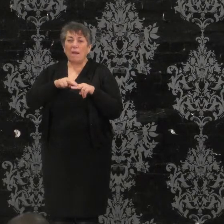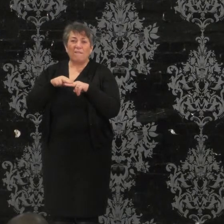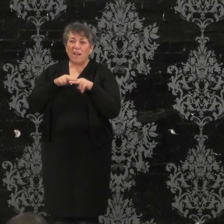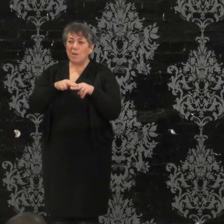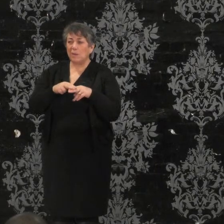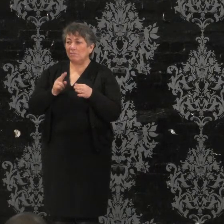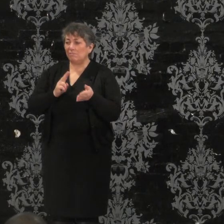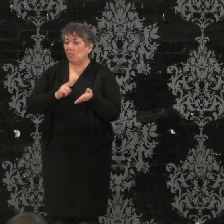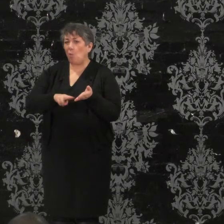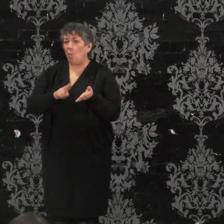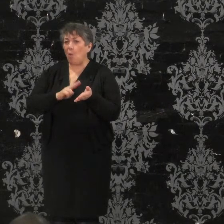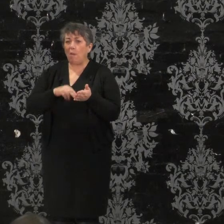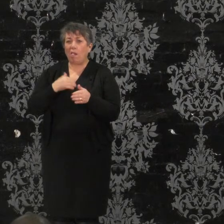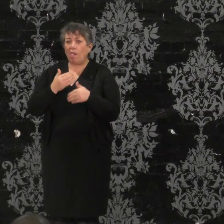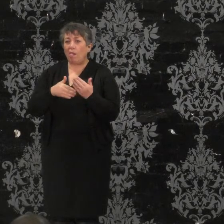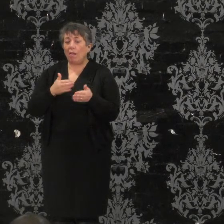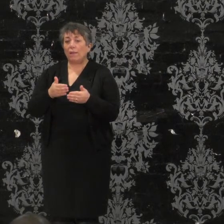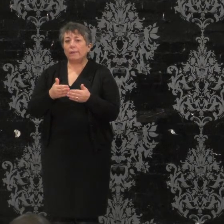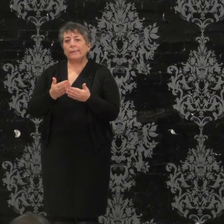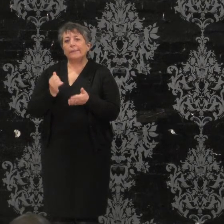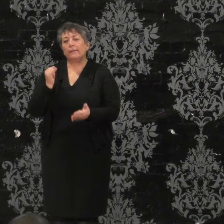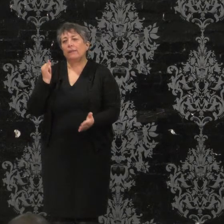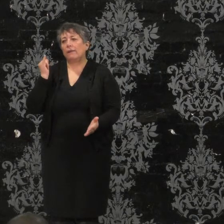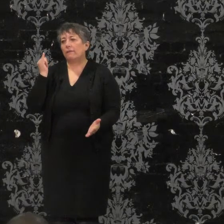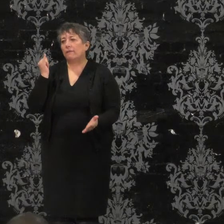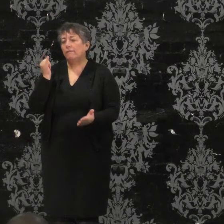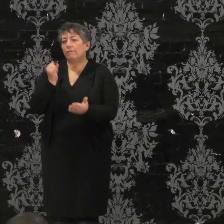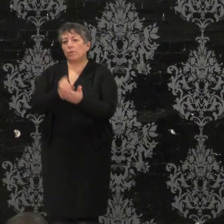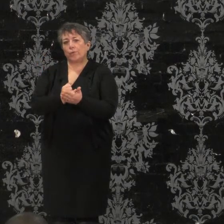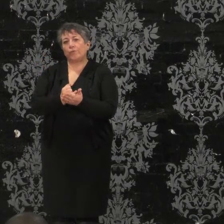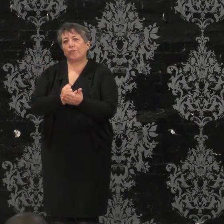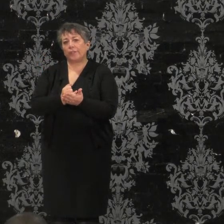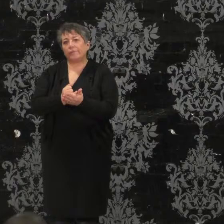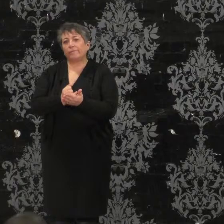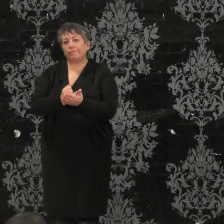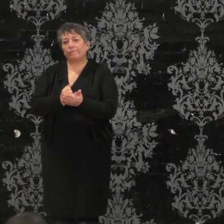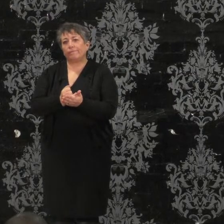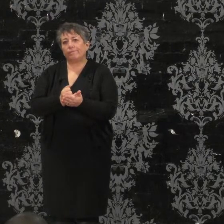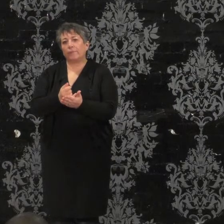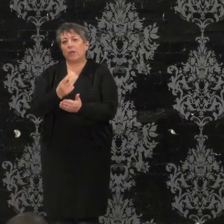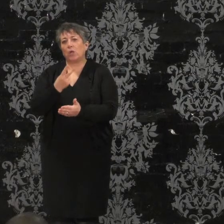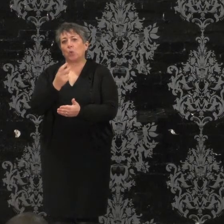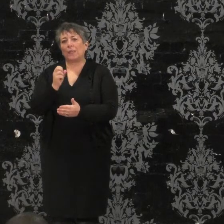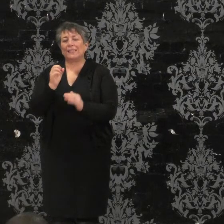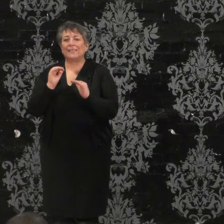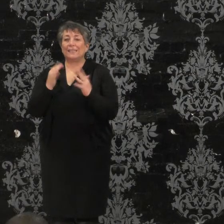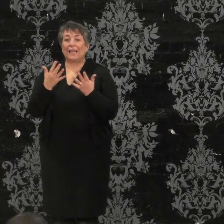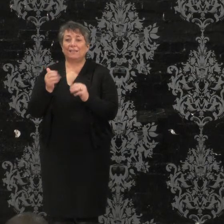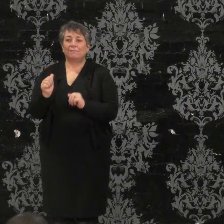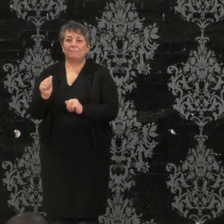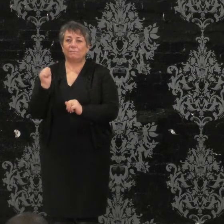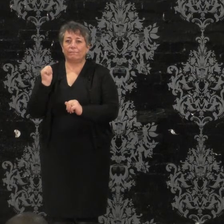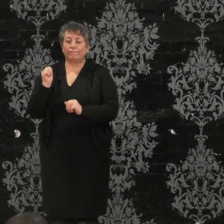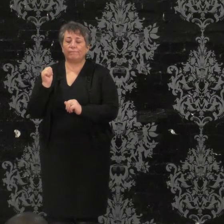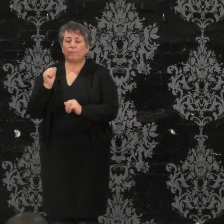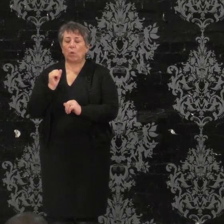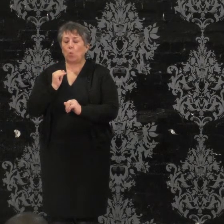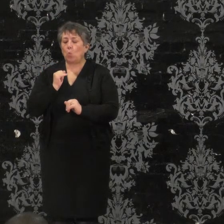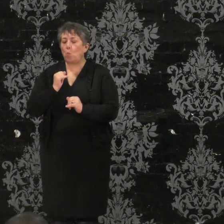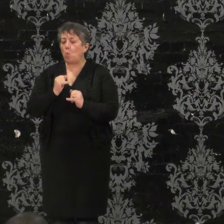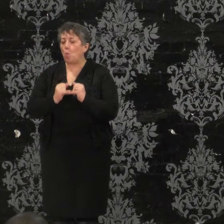Unfortunately, in 2010, the worst happened. Every parent